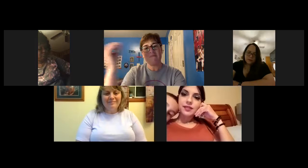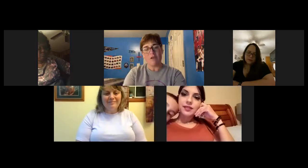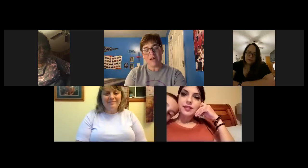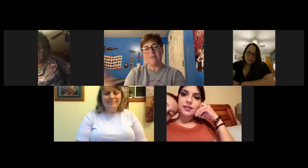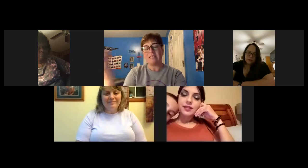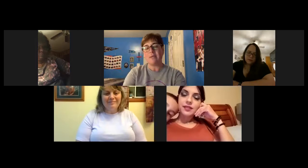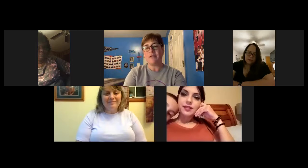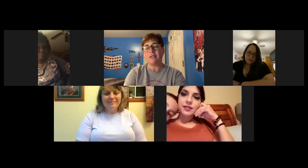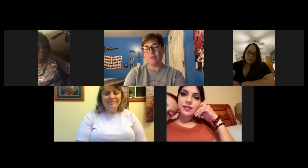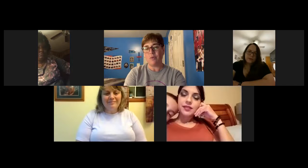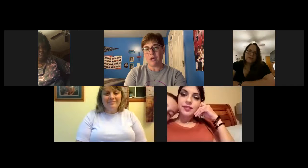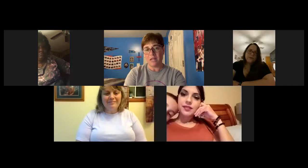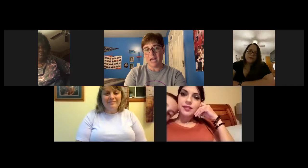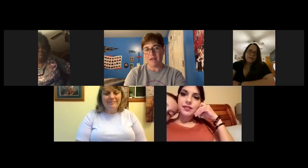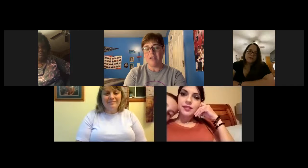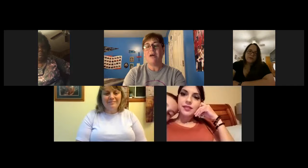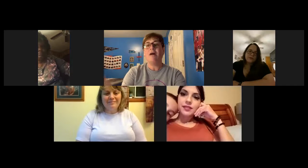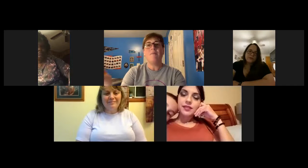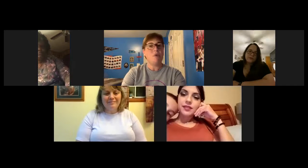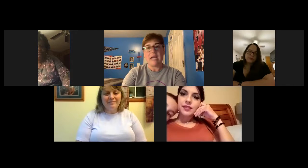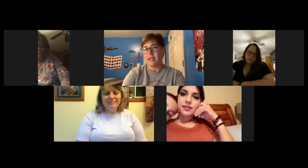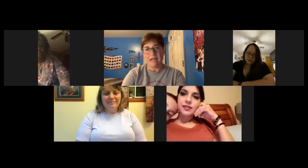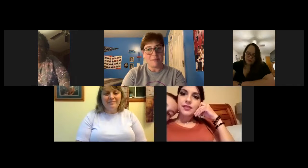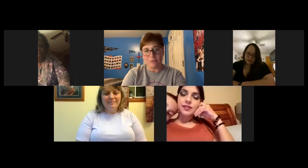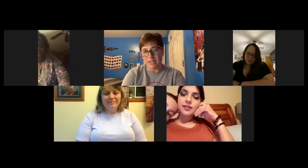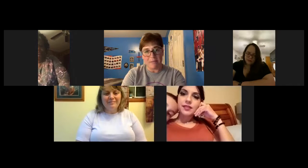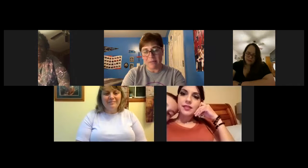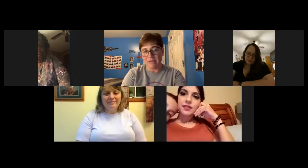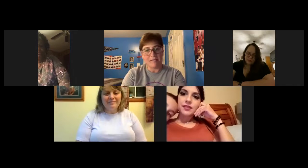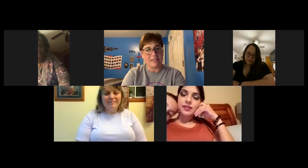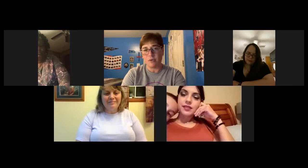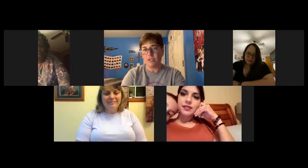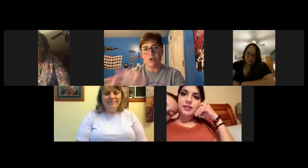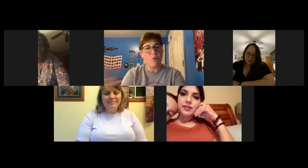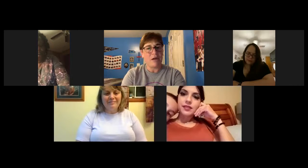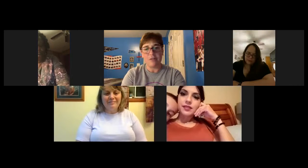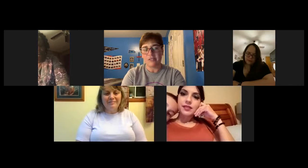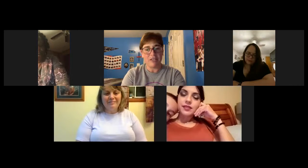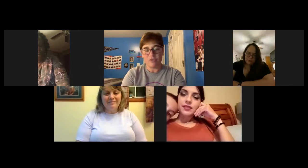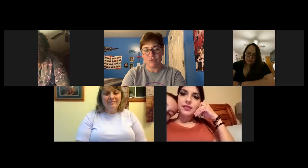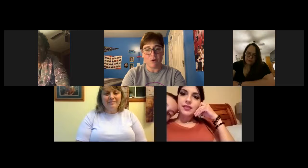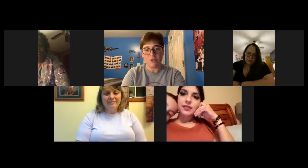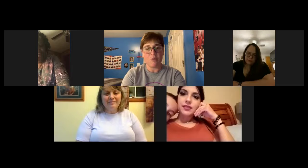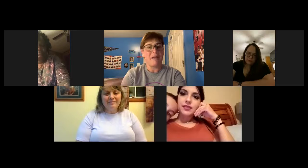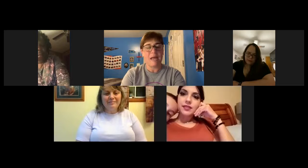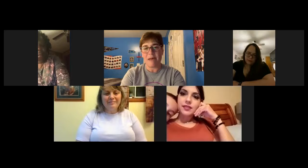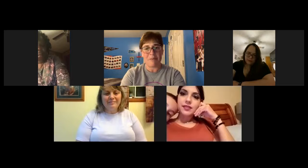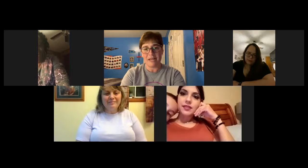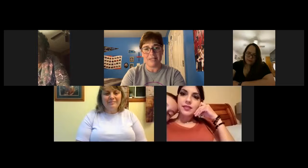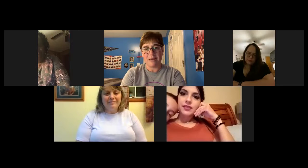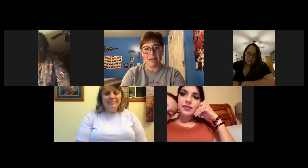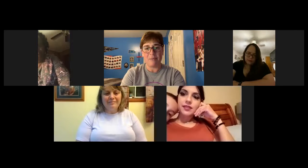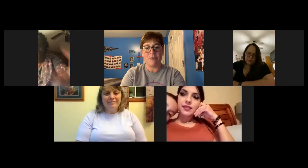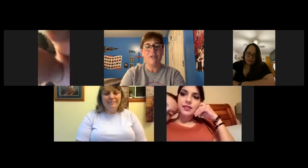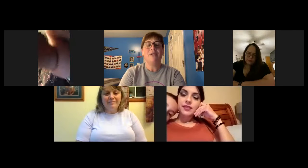the 9:45 is typically when we go live, but we had 9 people getting baptized and there was no way Chris could get through the whole sermon and